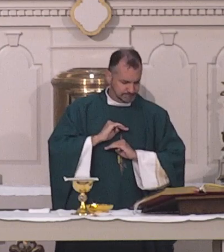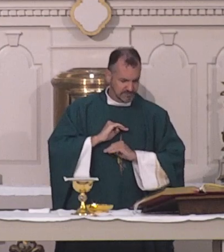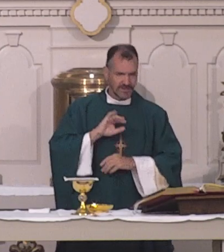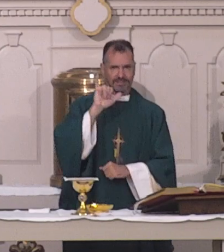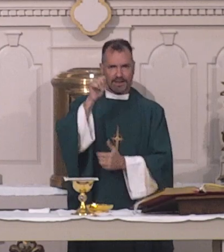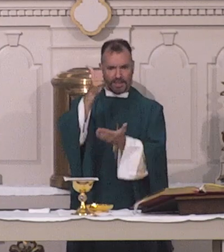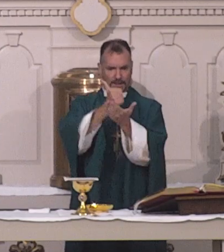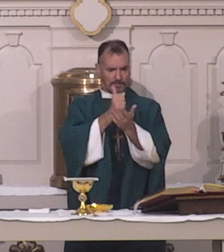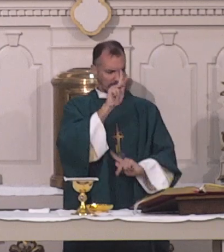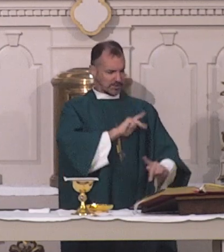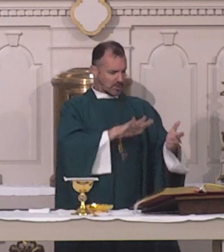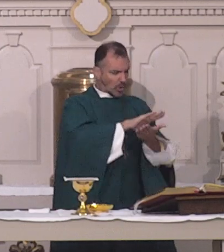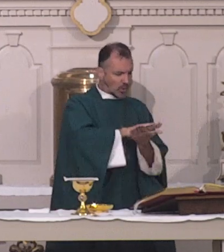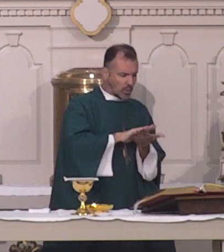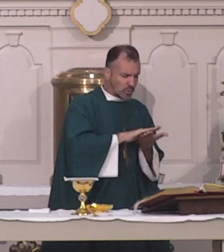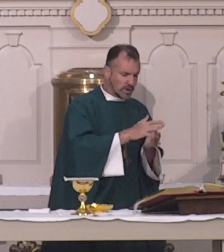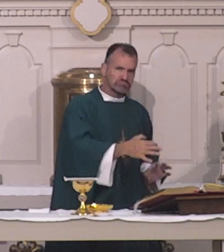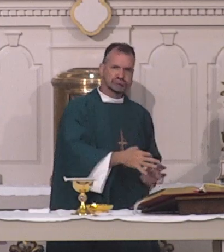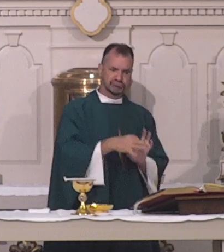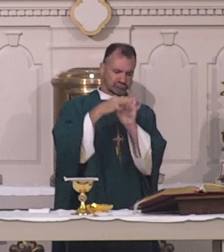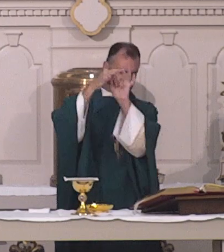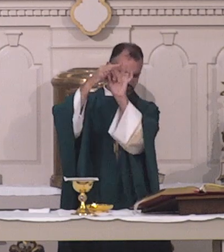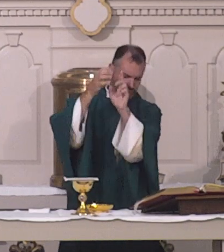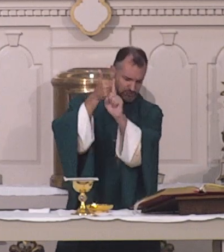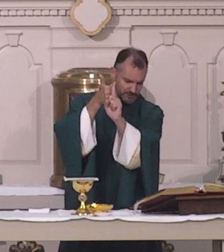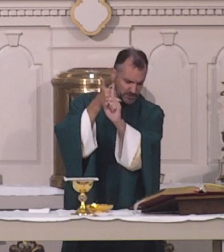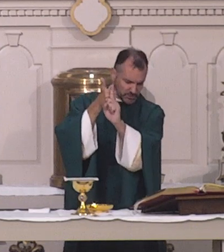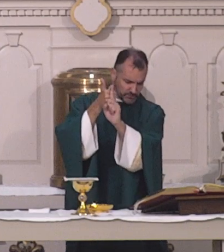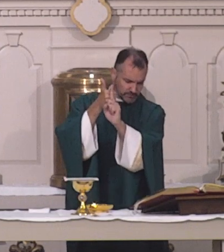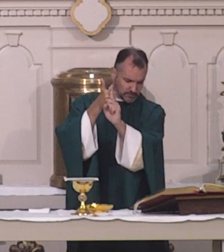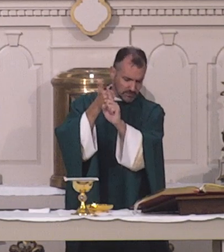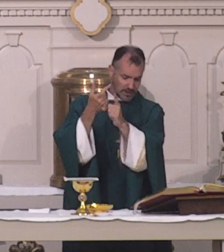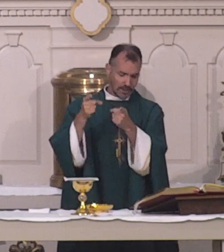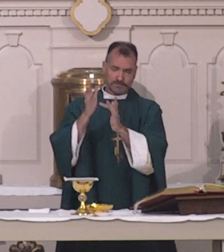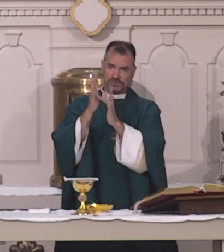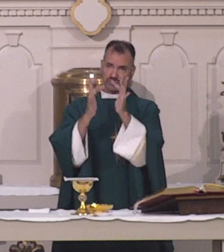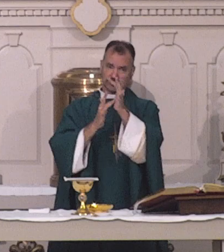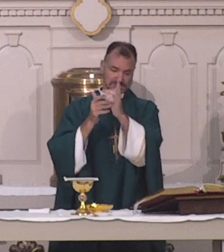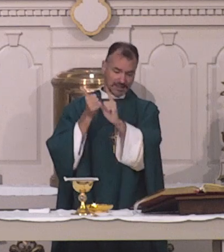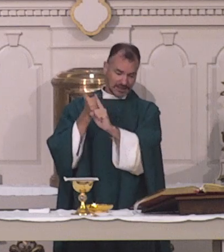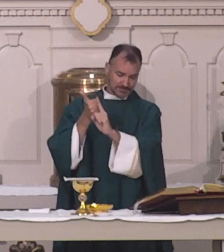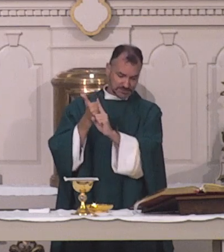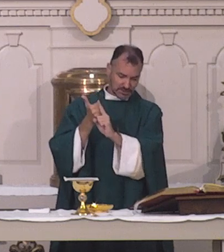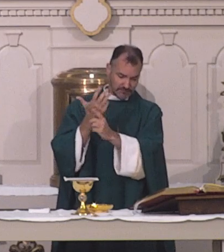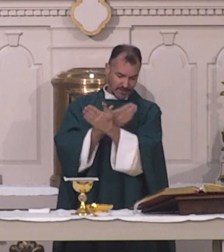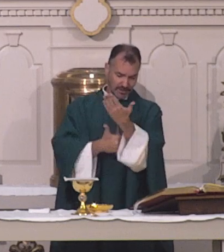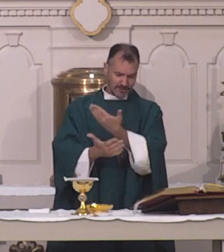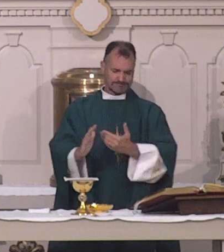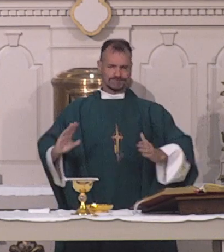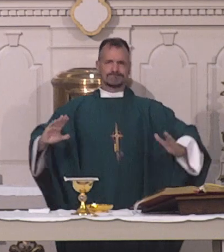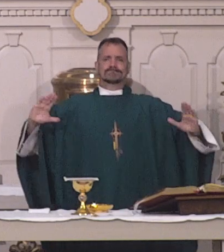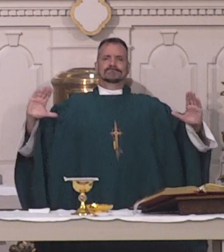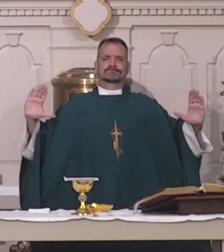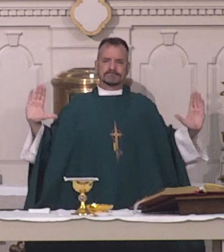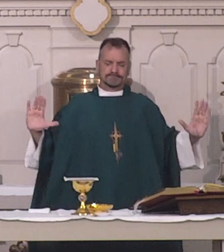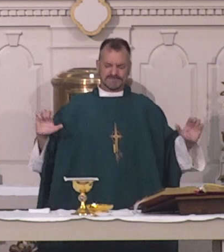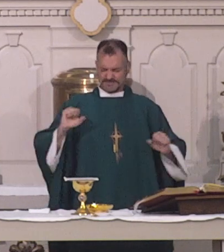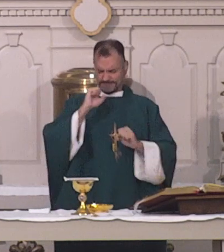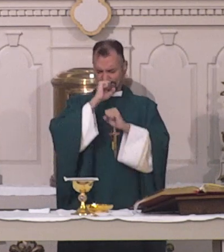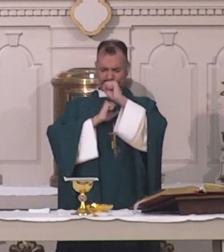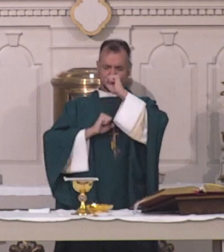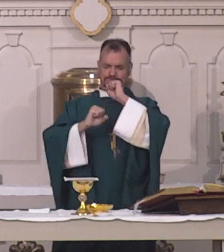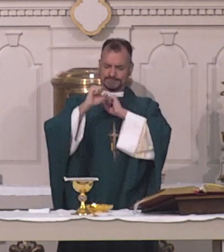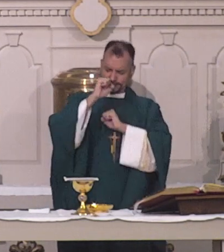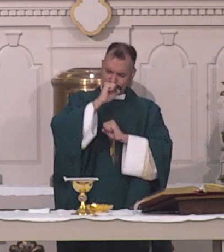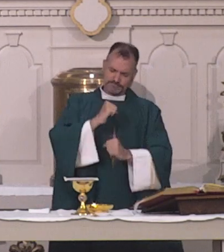Fulfilling your will and gaining for you a holy people. He stretched out his hands as he